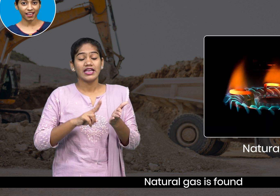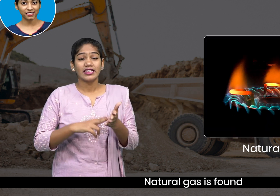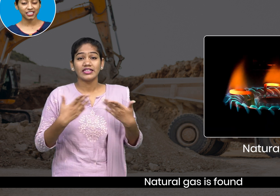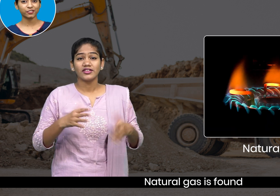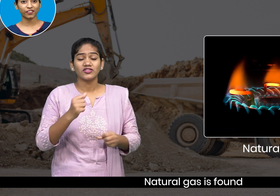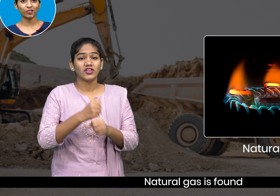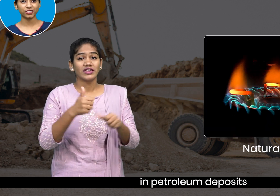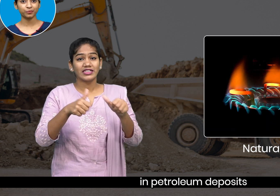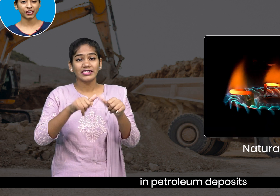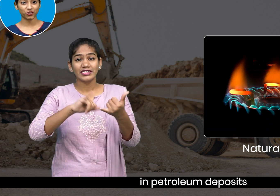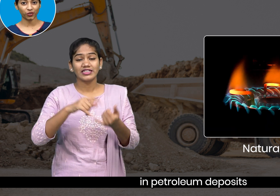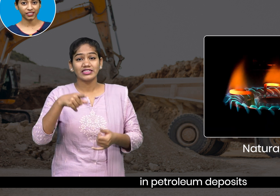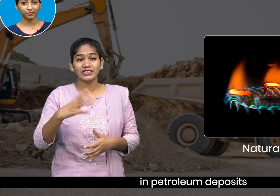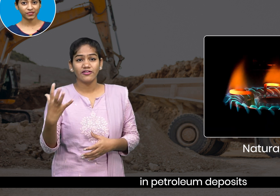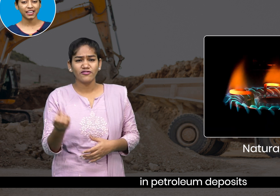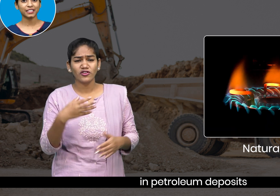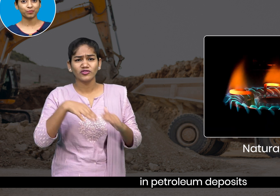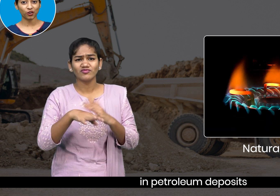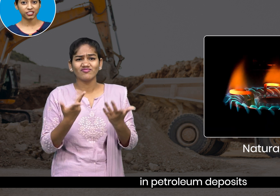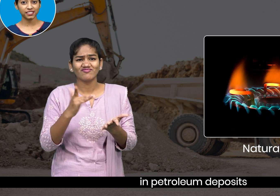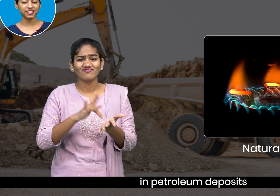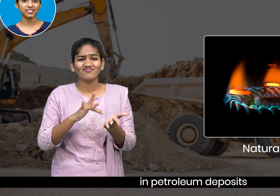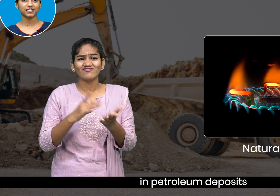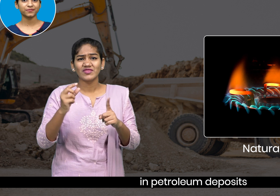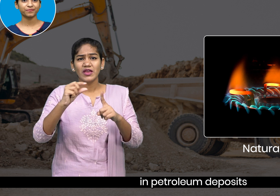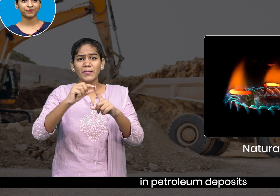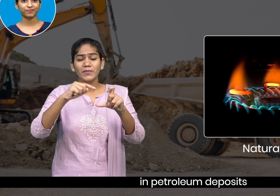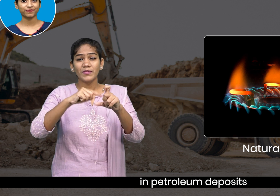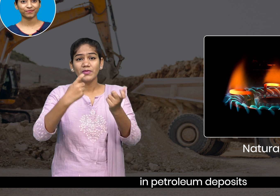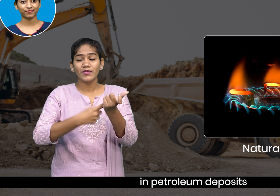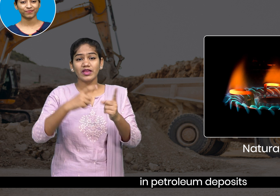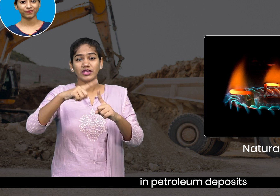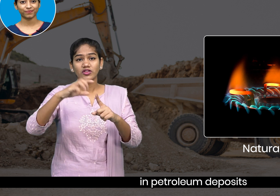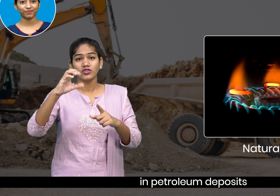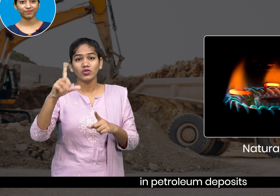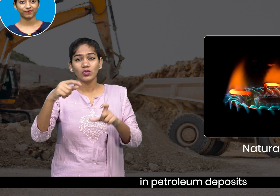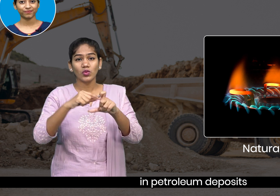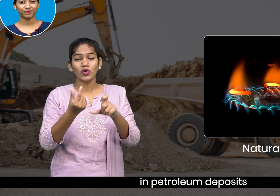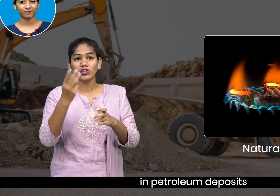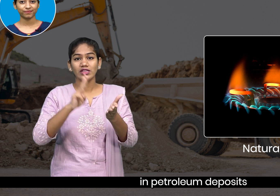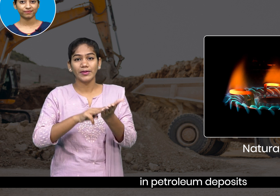Natural gas is found in petroleum deposits